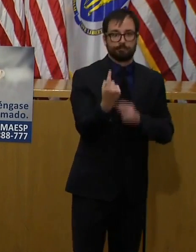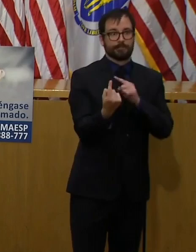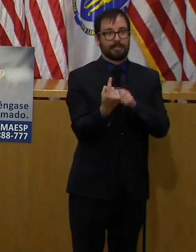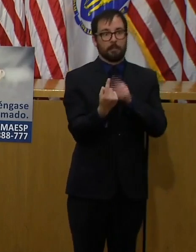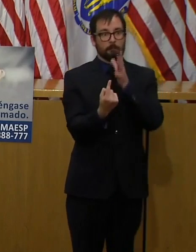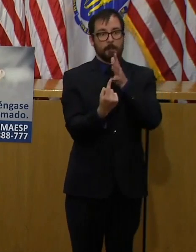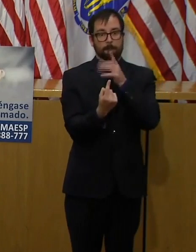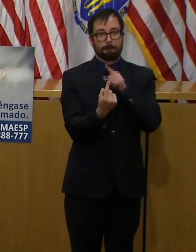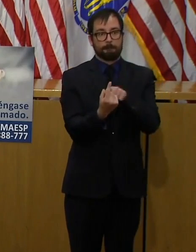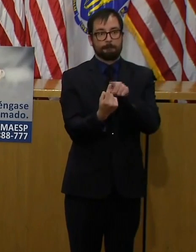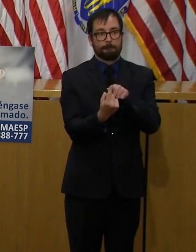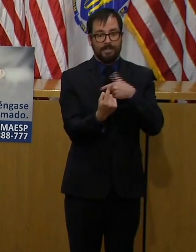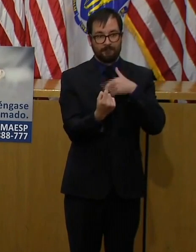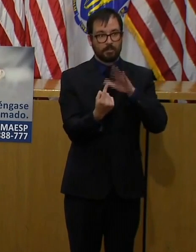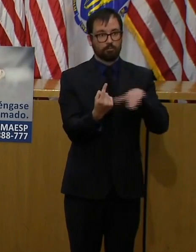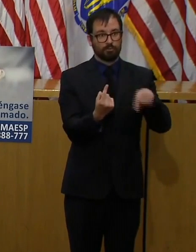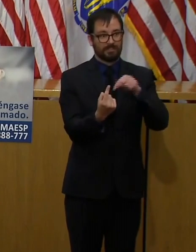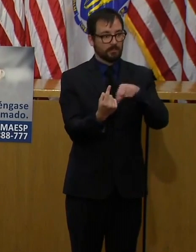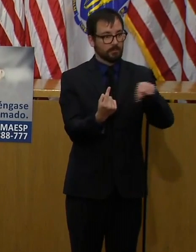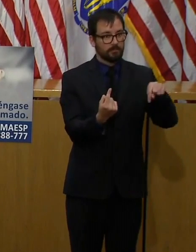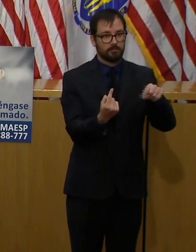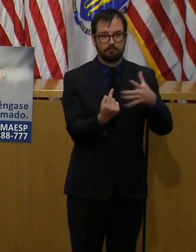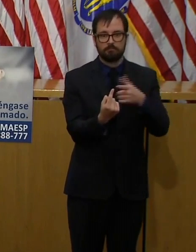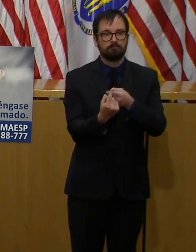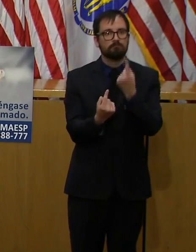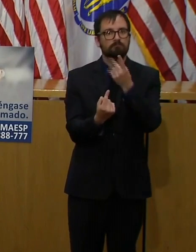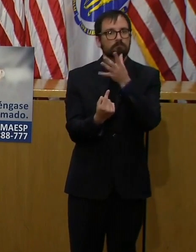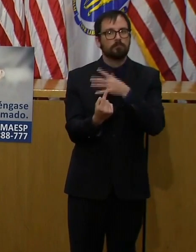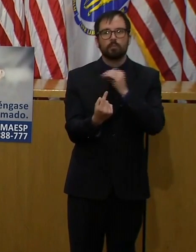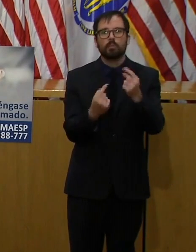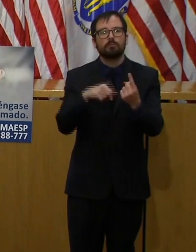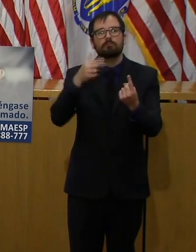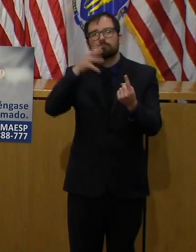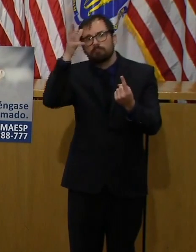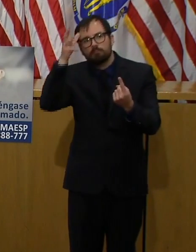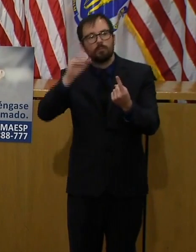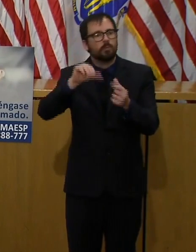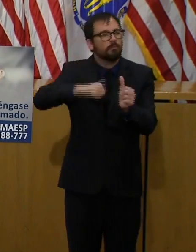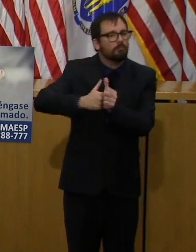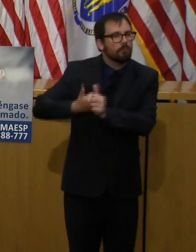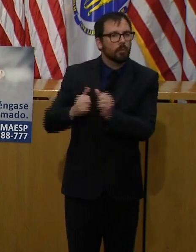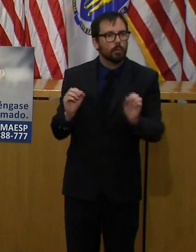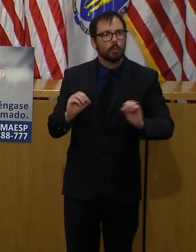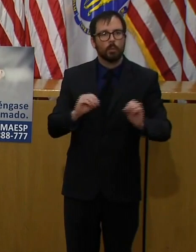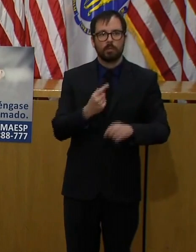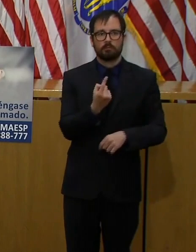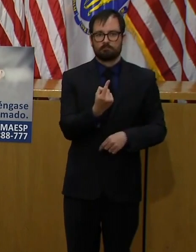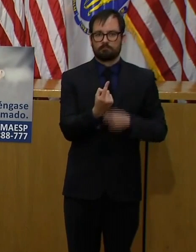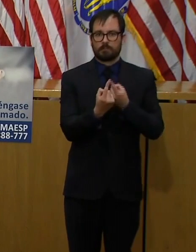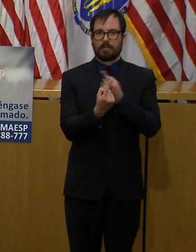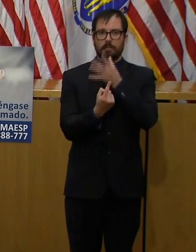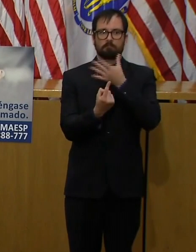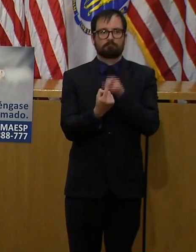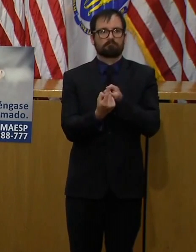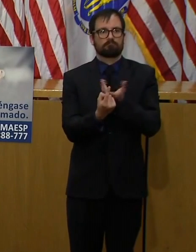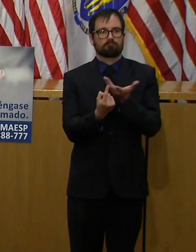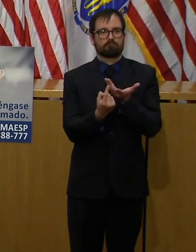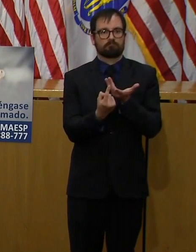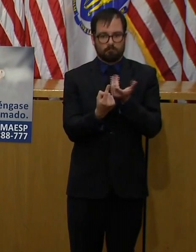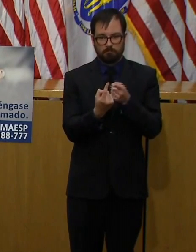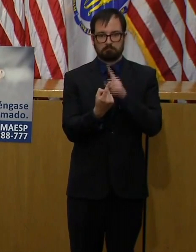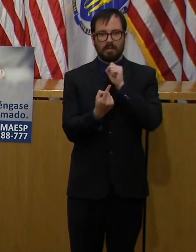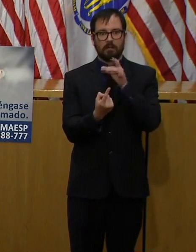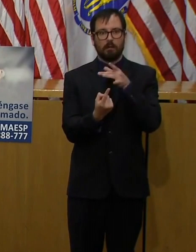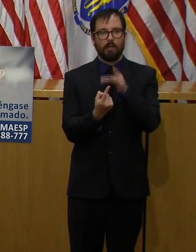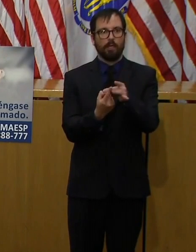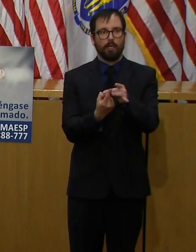like a crisis plan. So if you were a single mother tested positive, were hospitalized, and